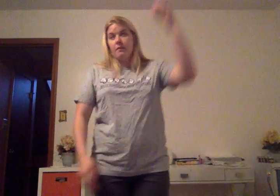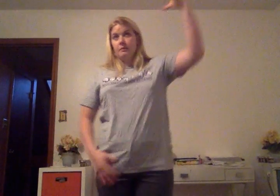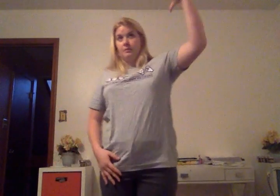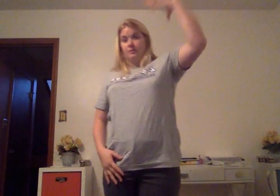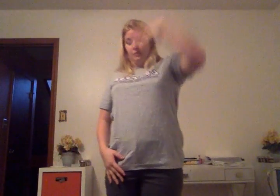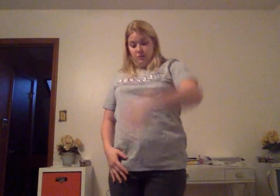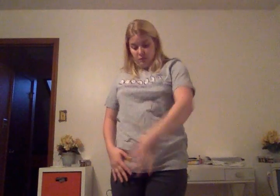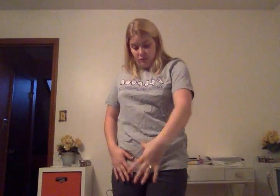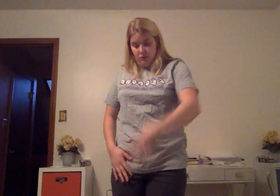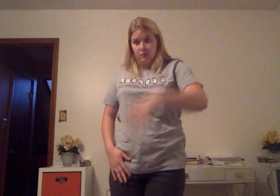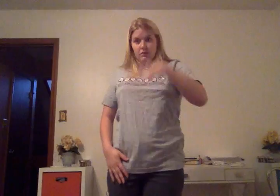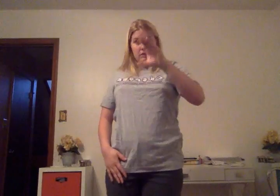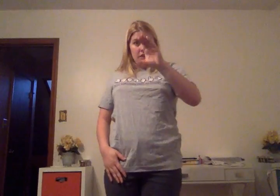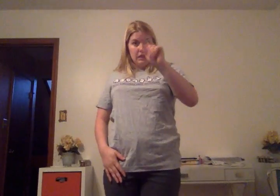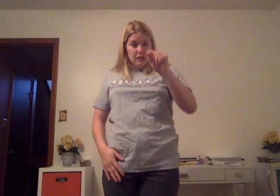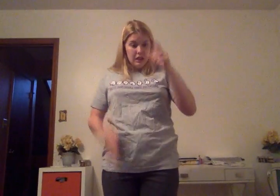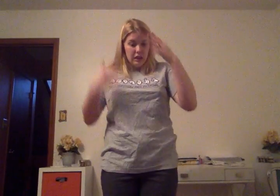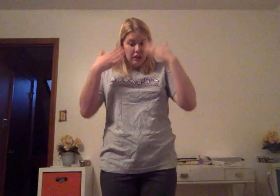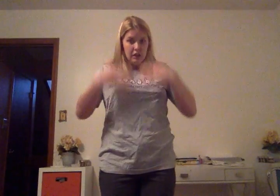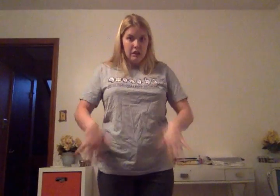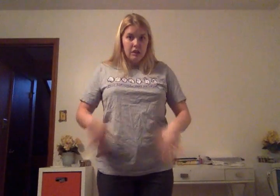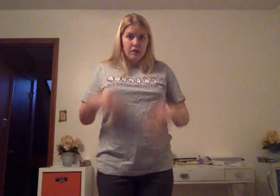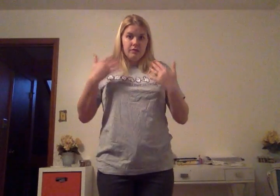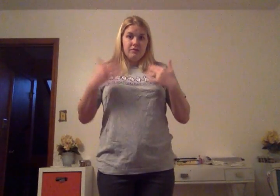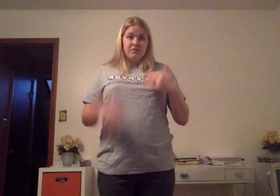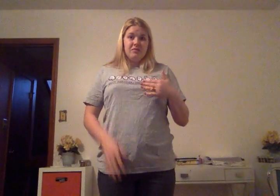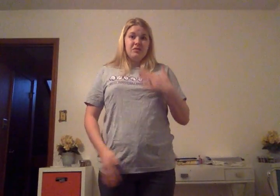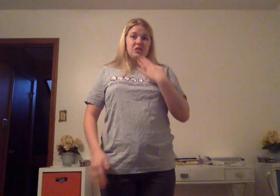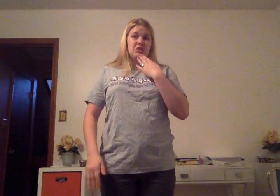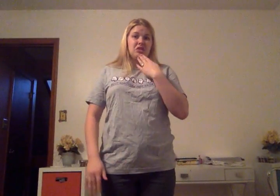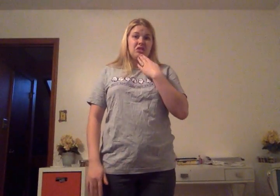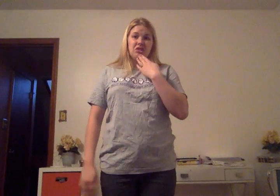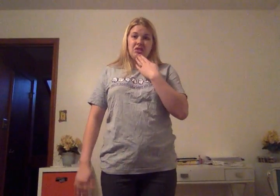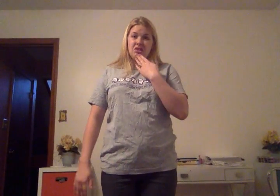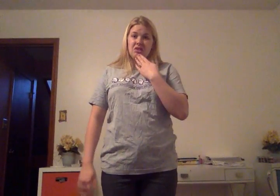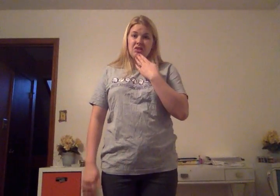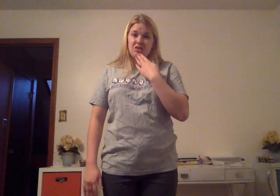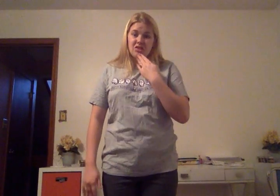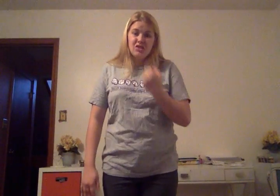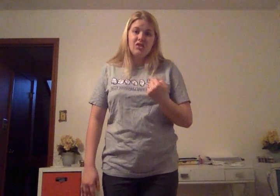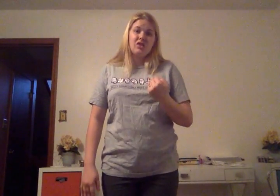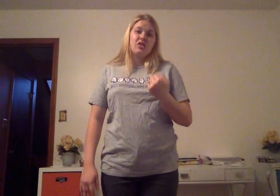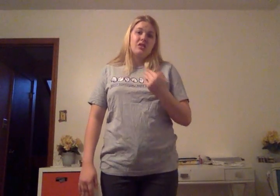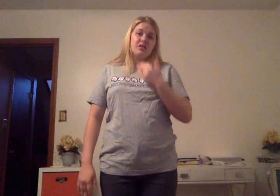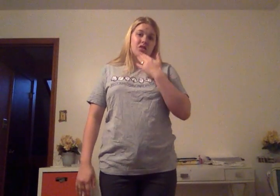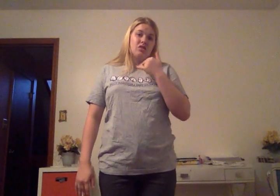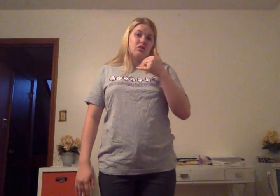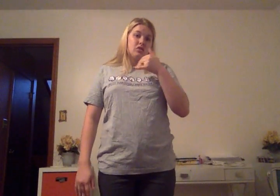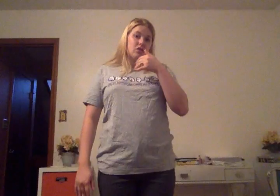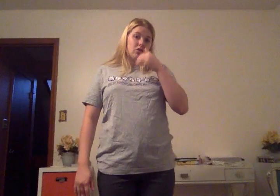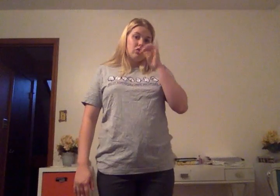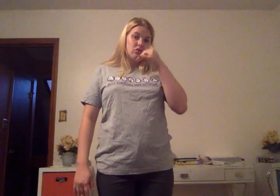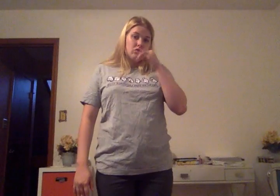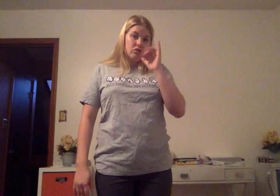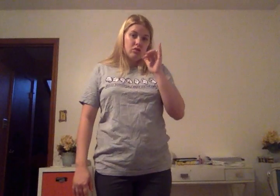X-rays, sugar drinks that I don't drink sugar, but they wanted to test your blood having fast for 12 hours, and